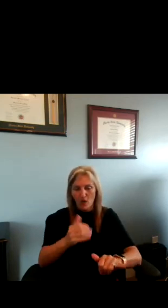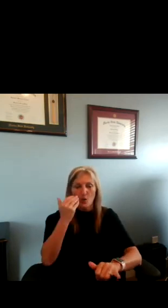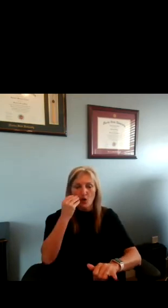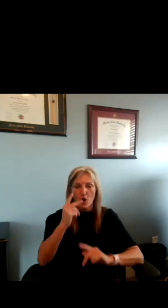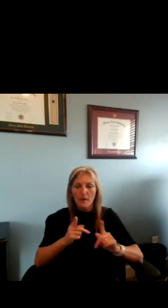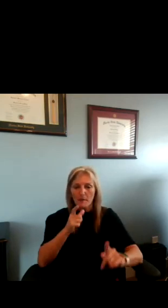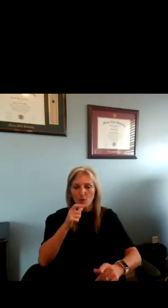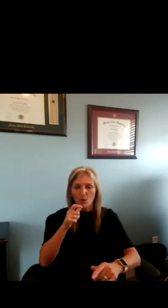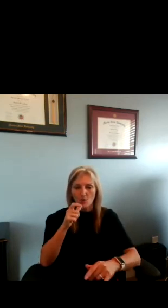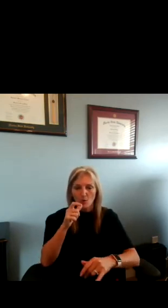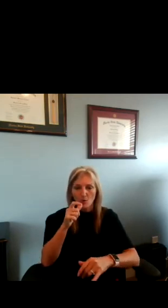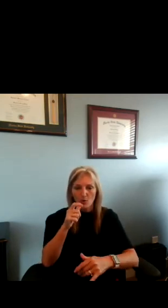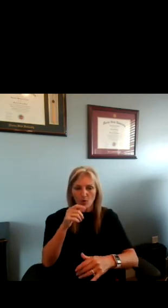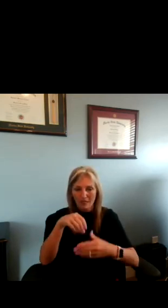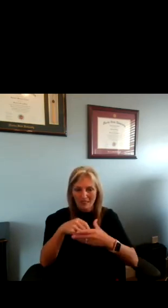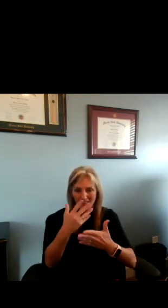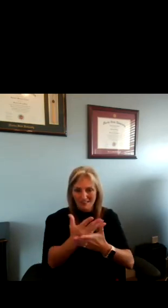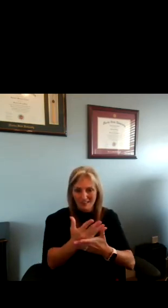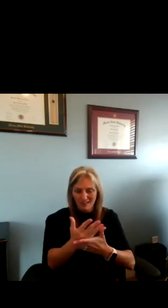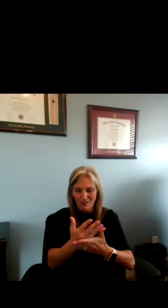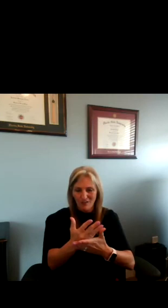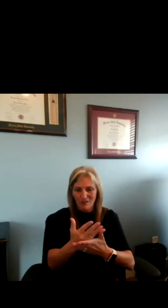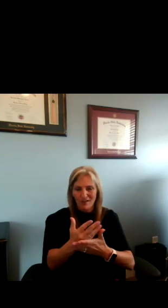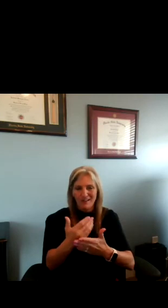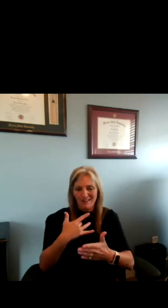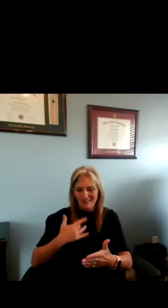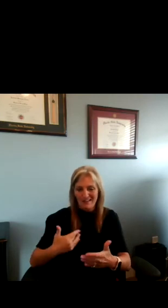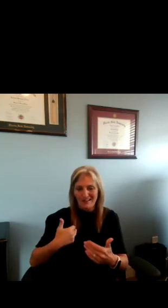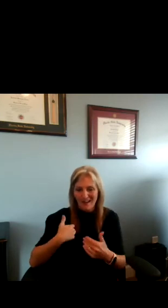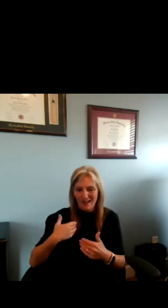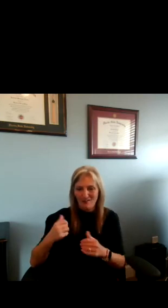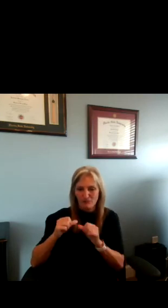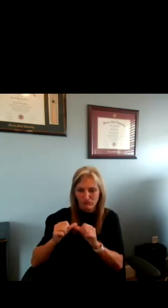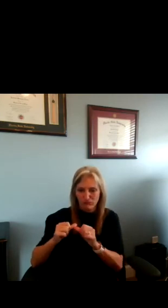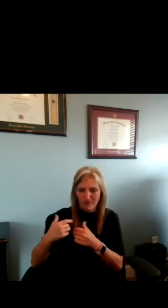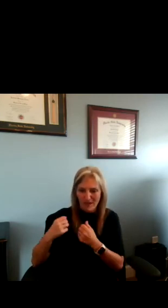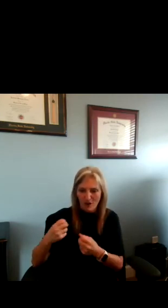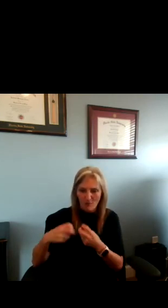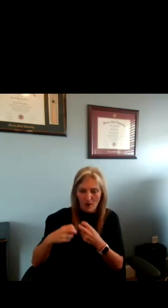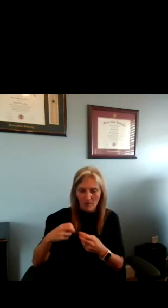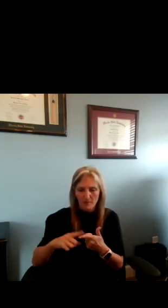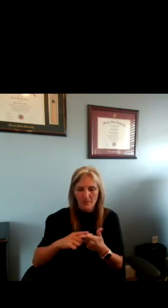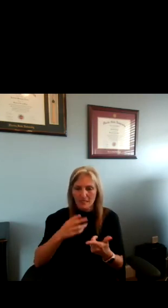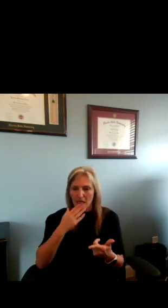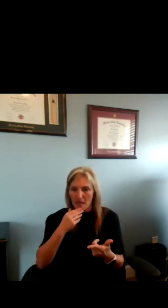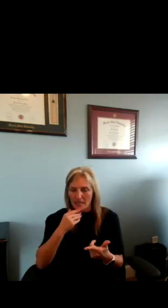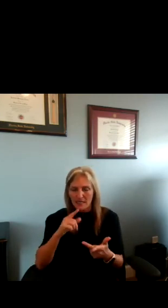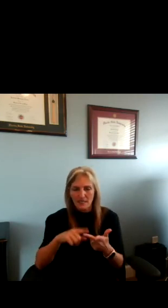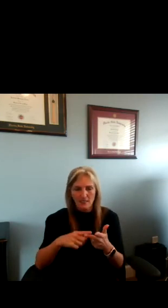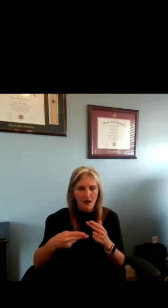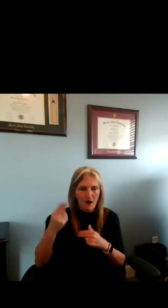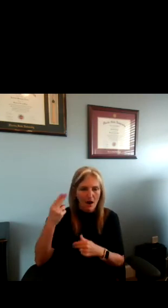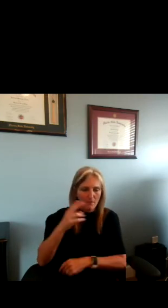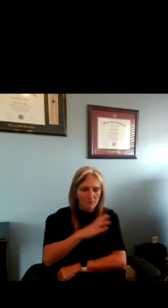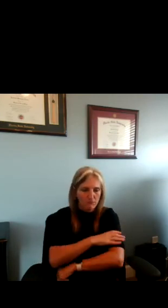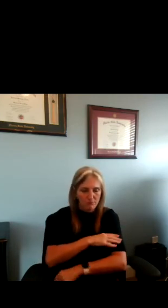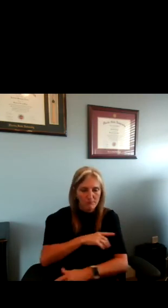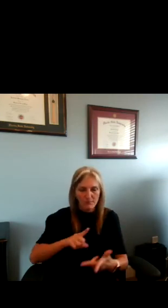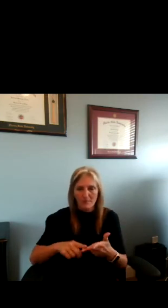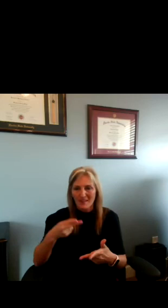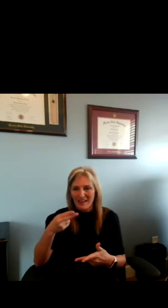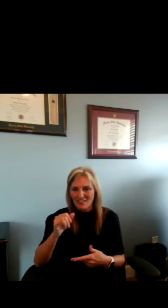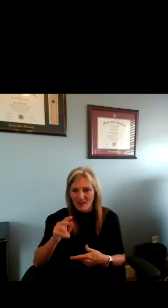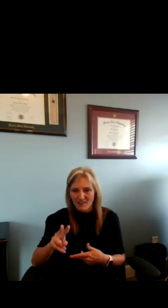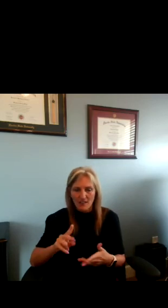are disproportionately likely to have chronic health problems, including things like diabetes, high blood pressure, and HIV, as well